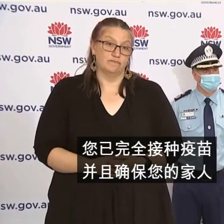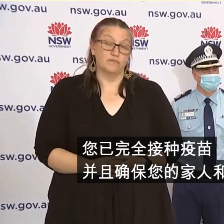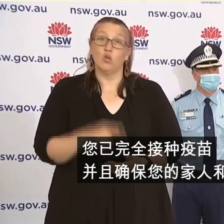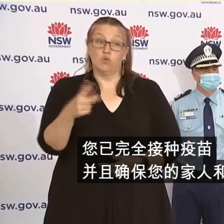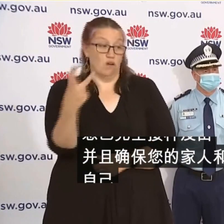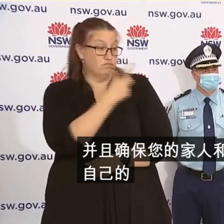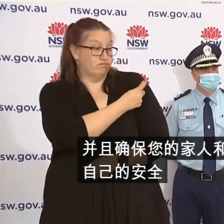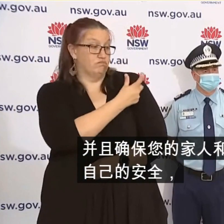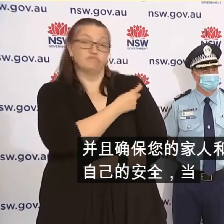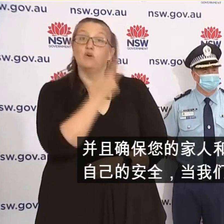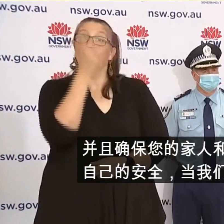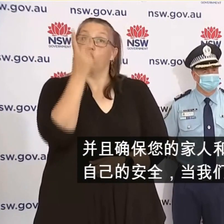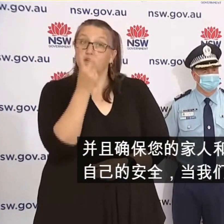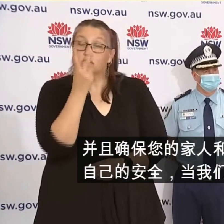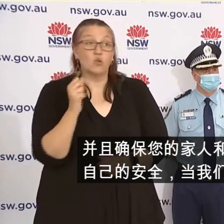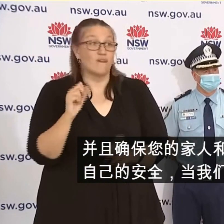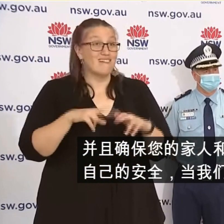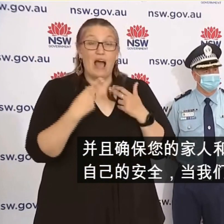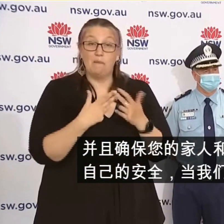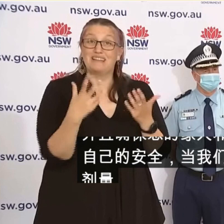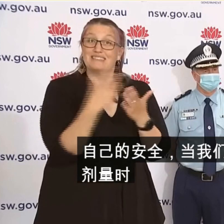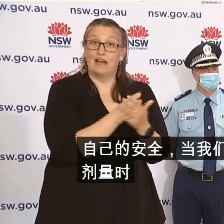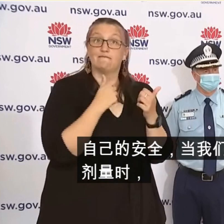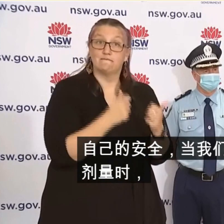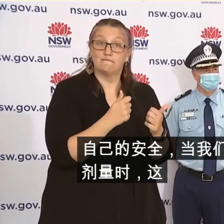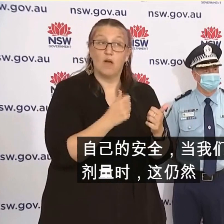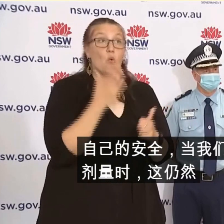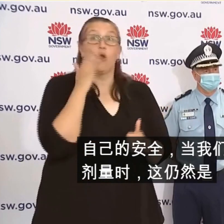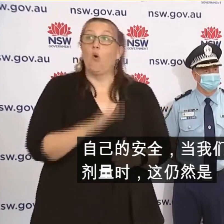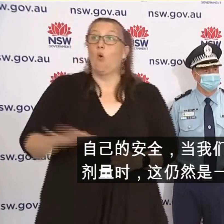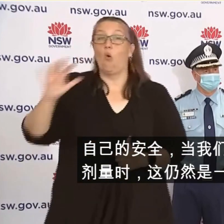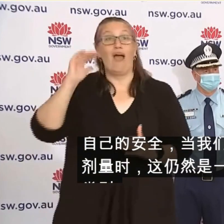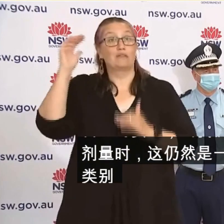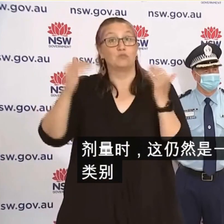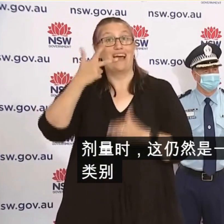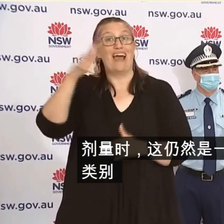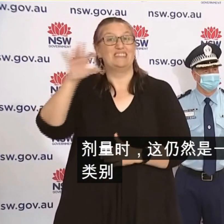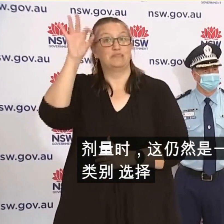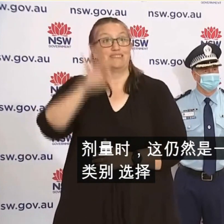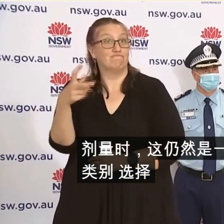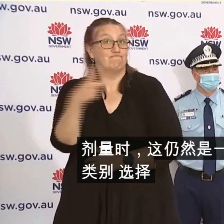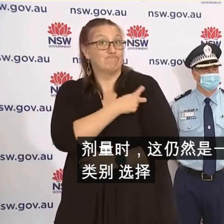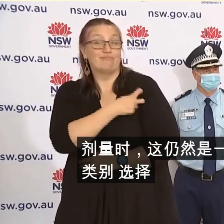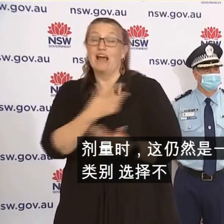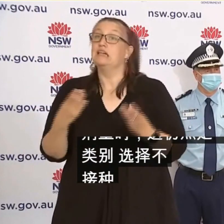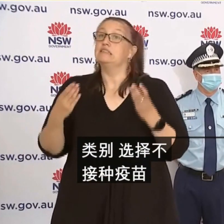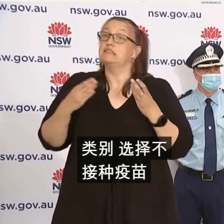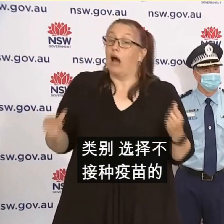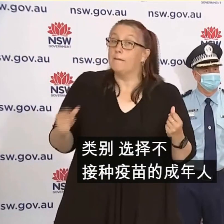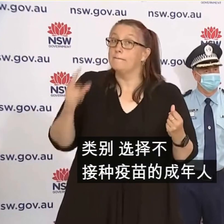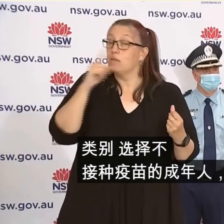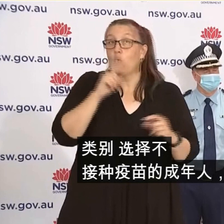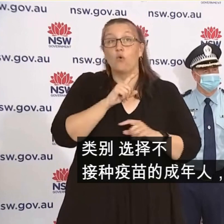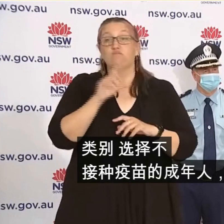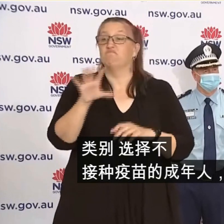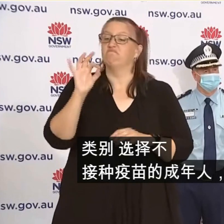your family safe and yourself safe. When we get to 80% double doses for adults, there'll still be a category of adults who choose not to be